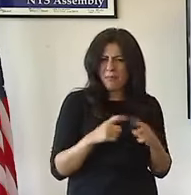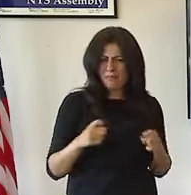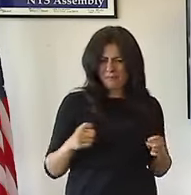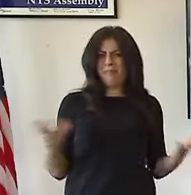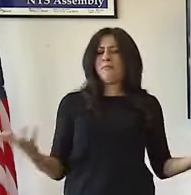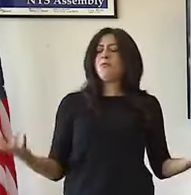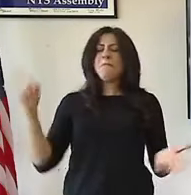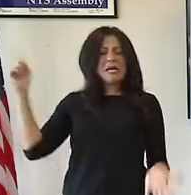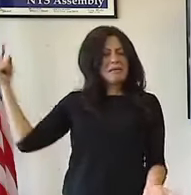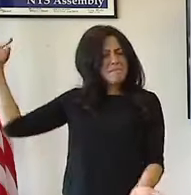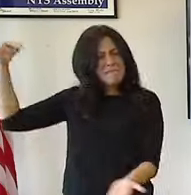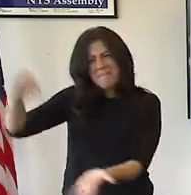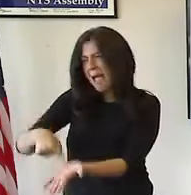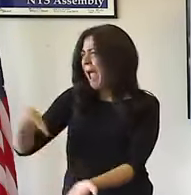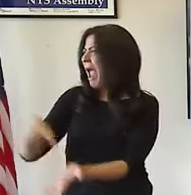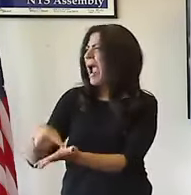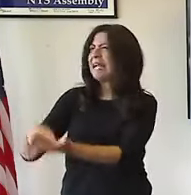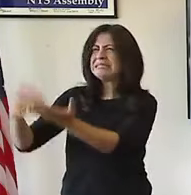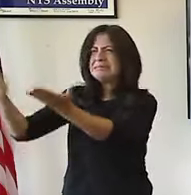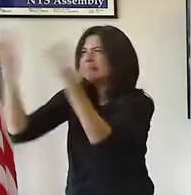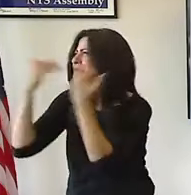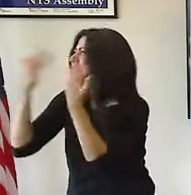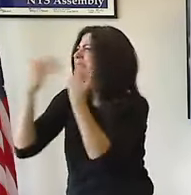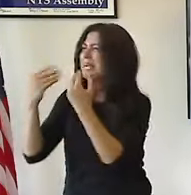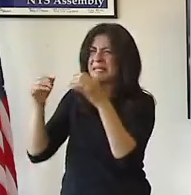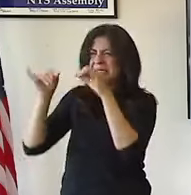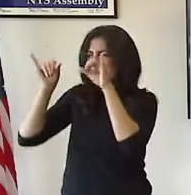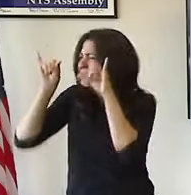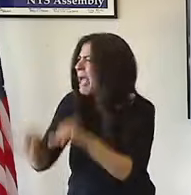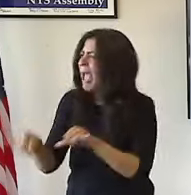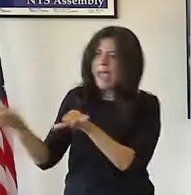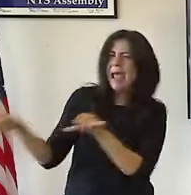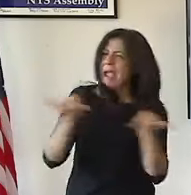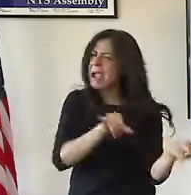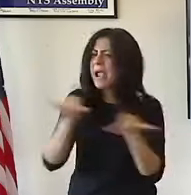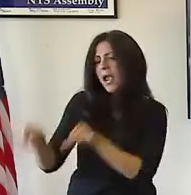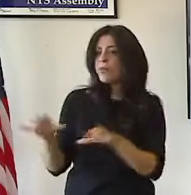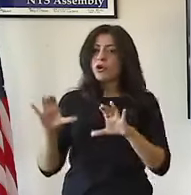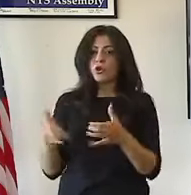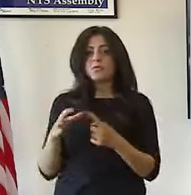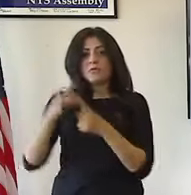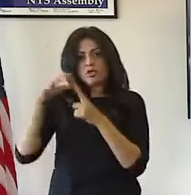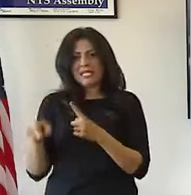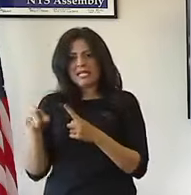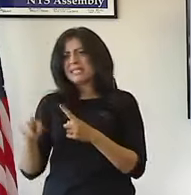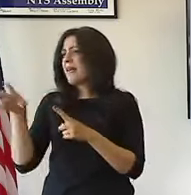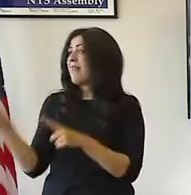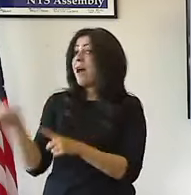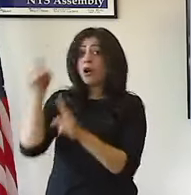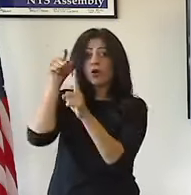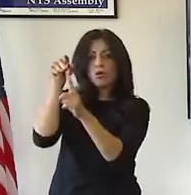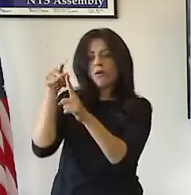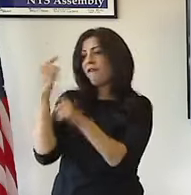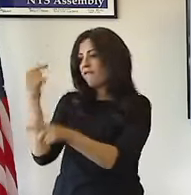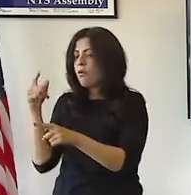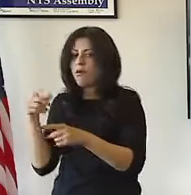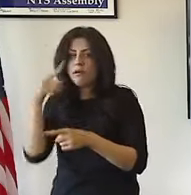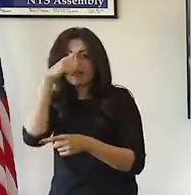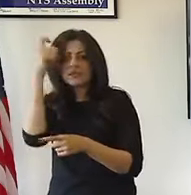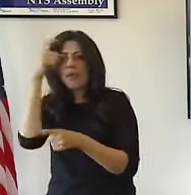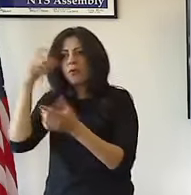to demand that the same expectation exists and that we should meet that same goal of doing it for